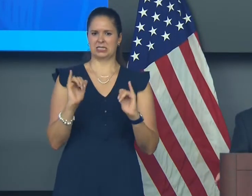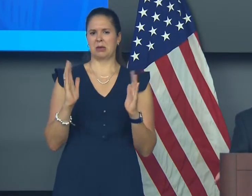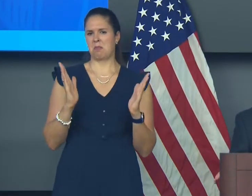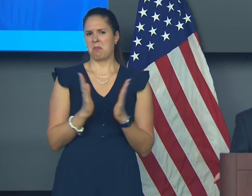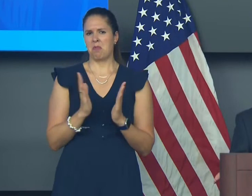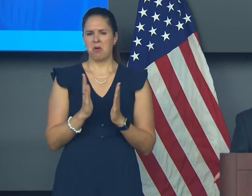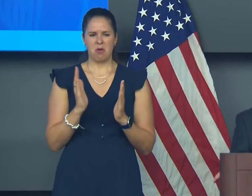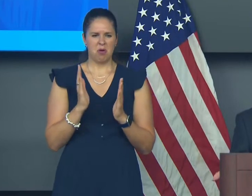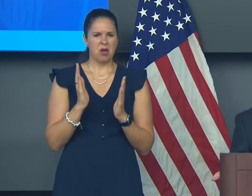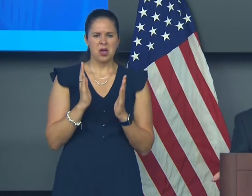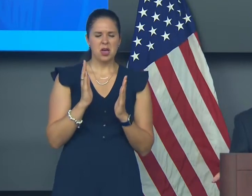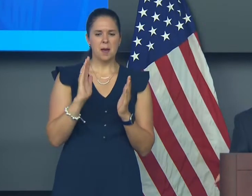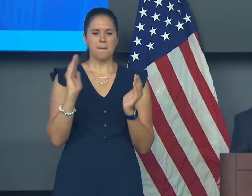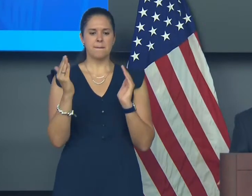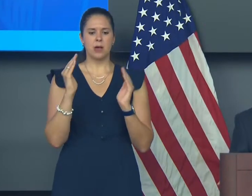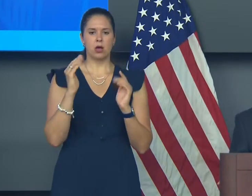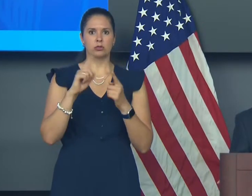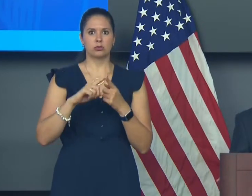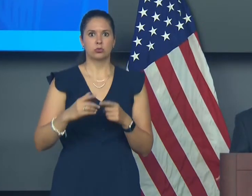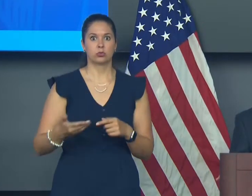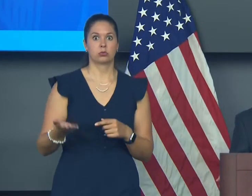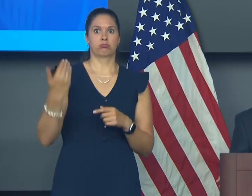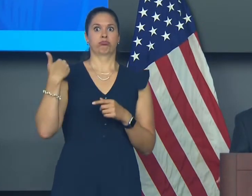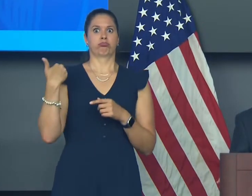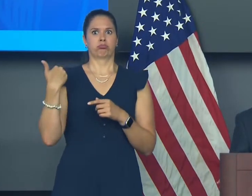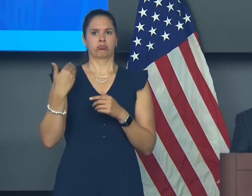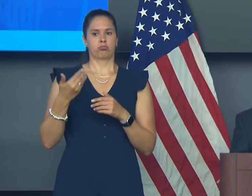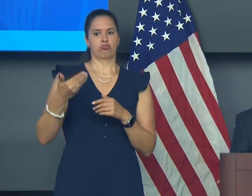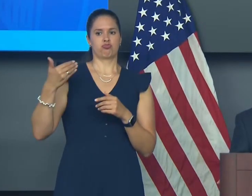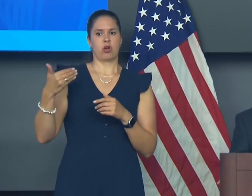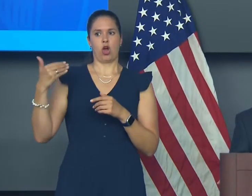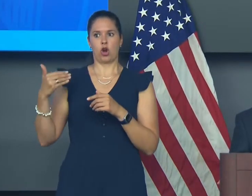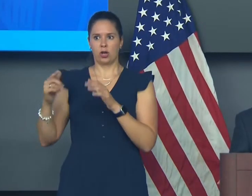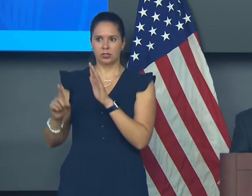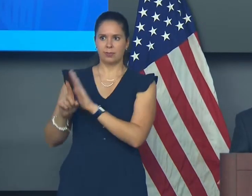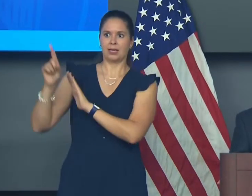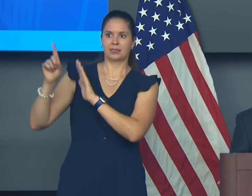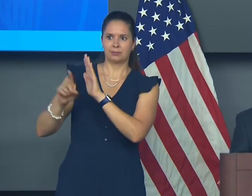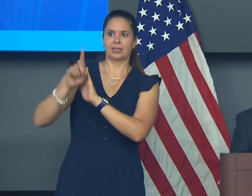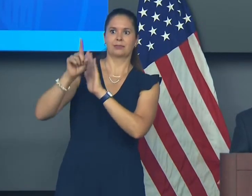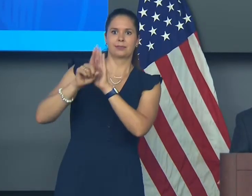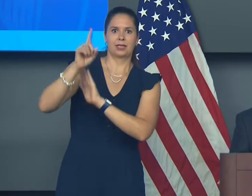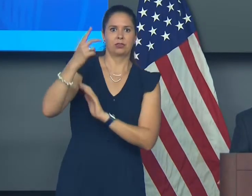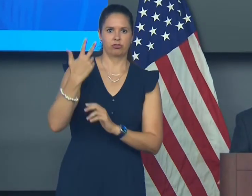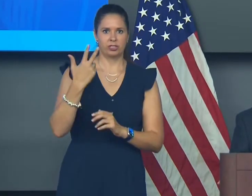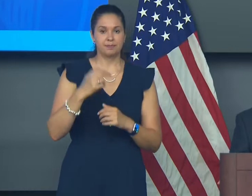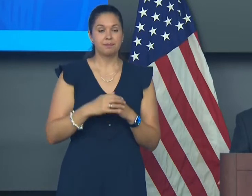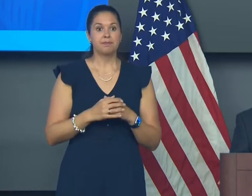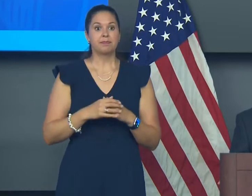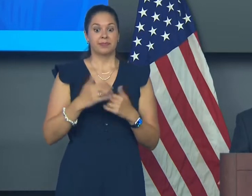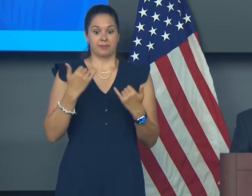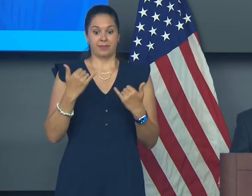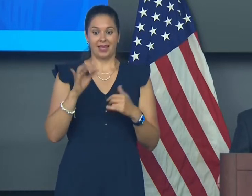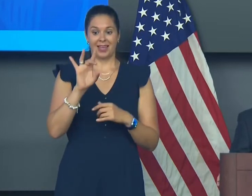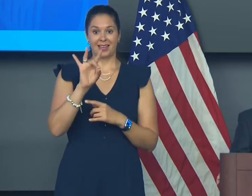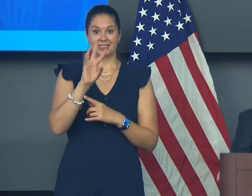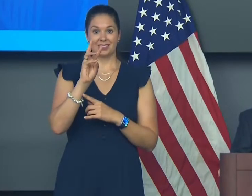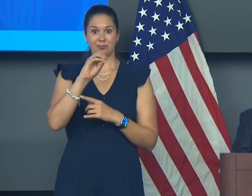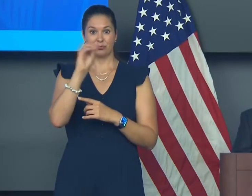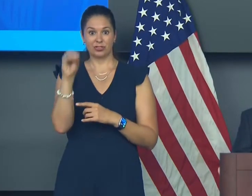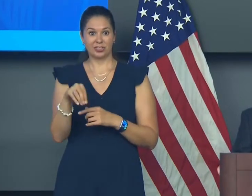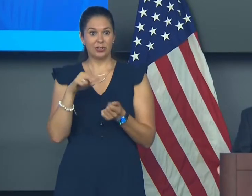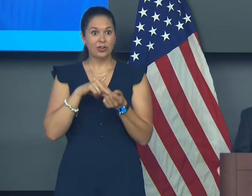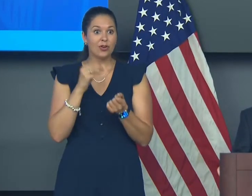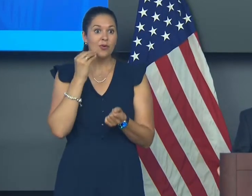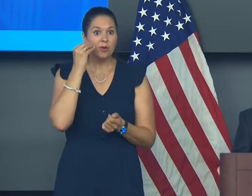small compared to what they were during the prior spikes. At this point in time, 86% of nursing